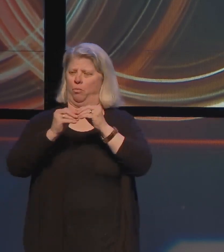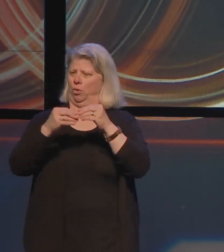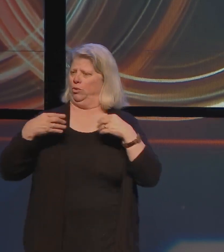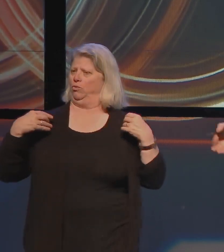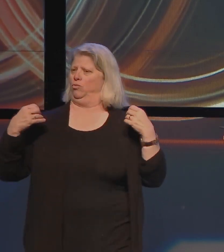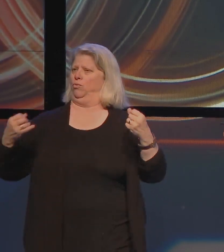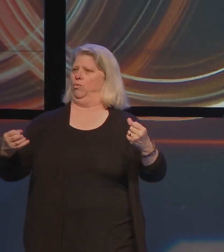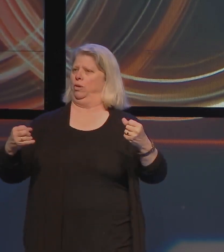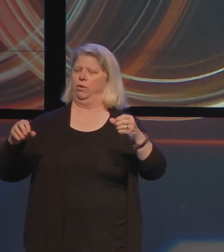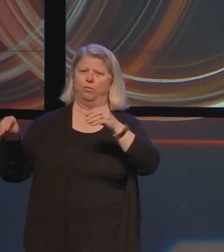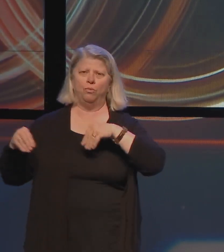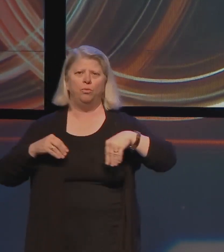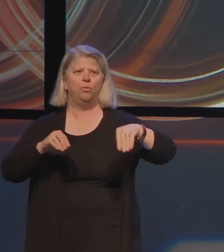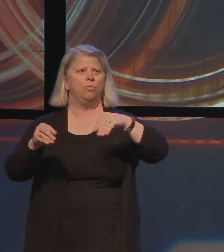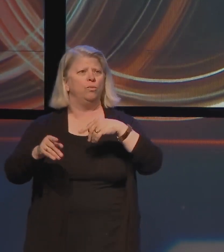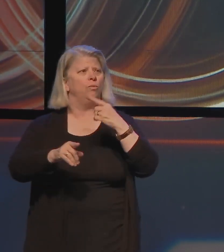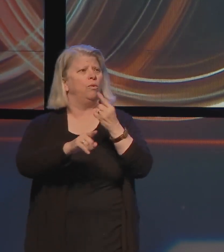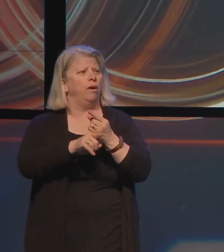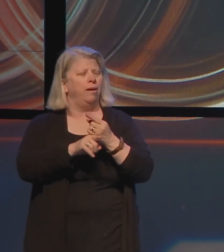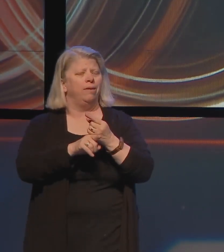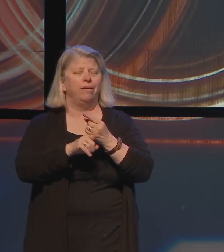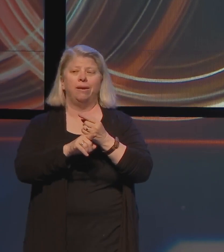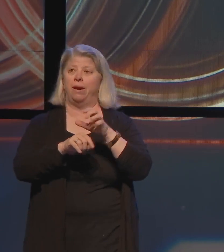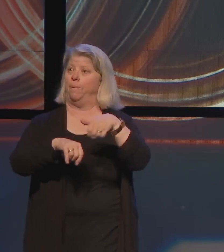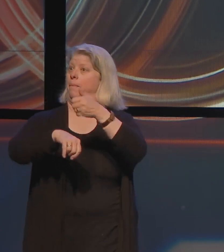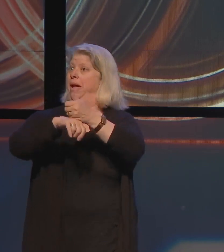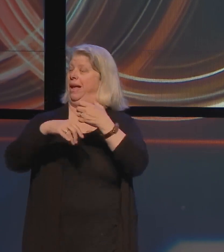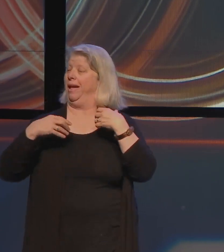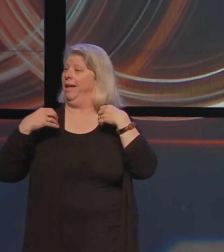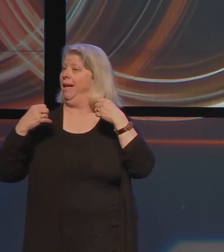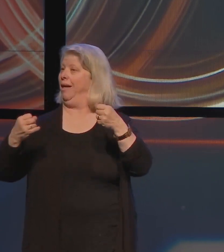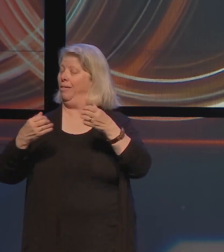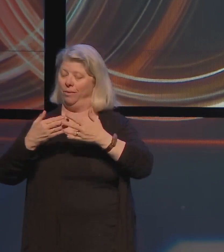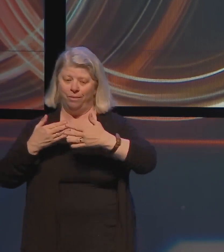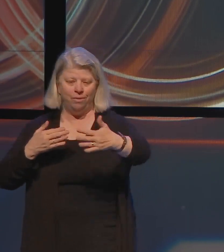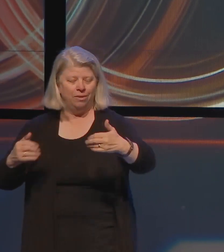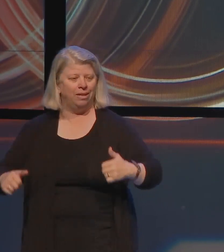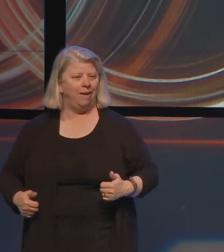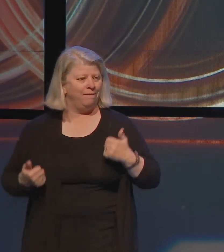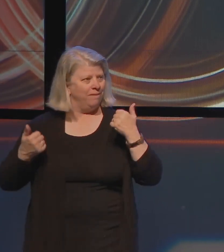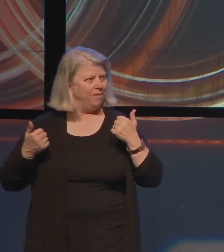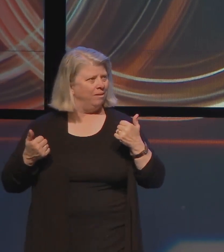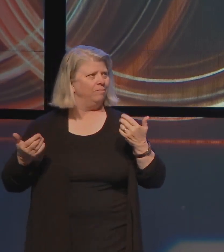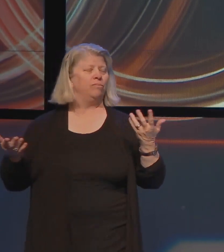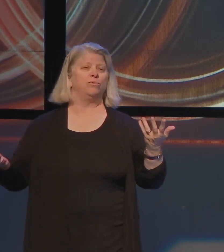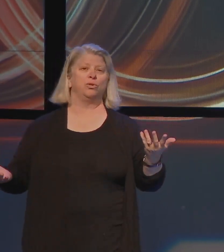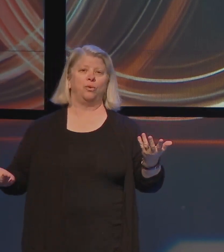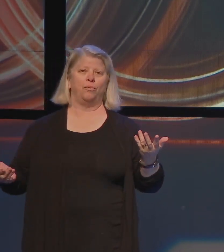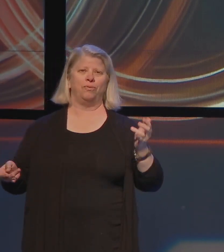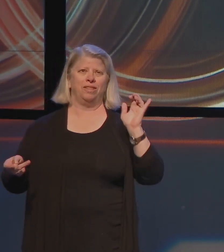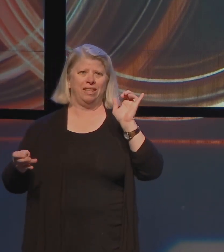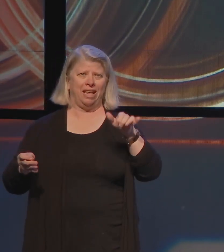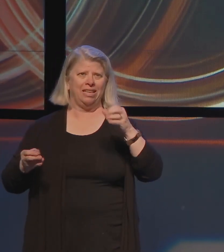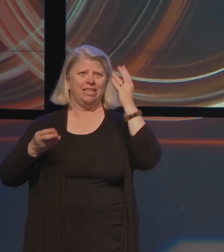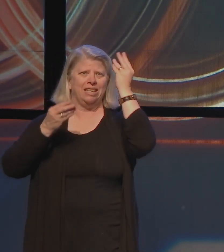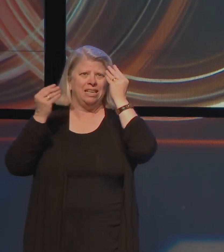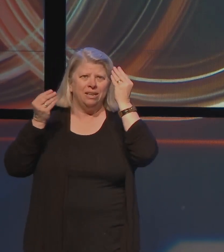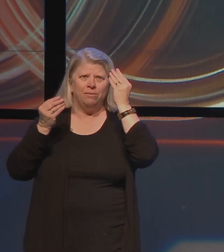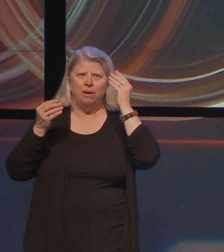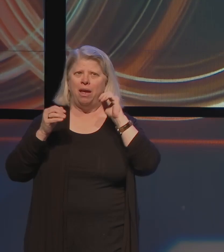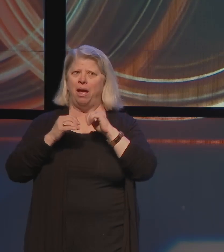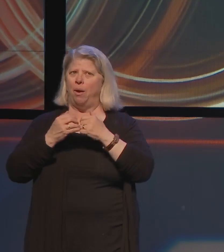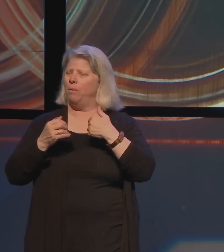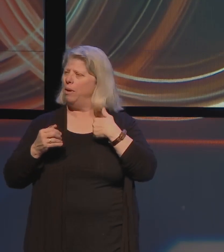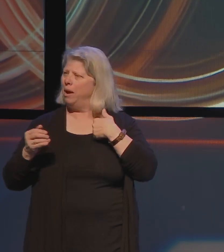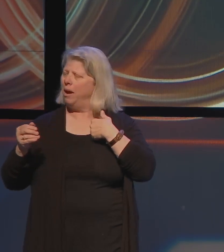those through movement, right? And that create health and well-being for life, right? So that's thinking about, okay, how do